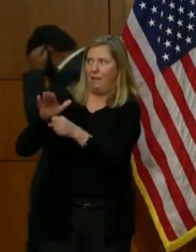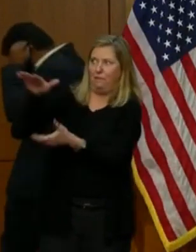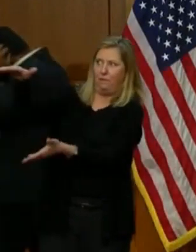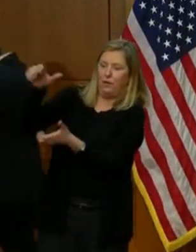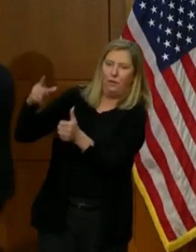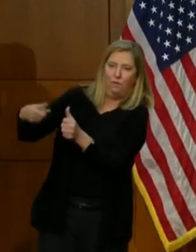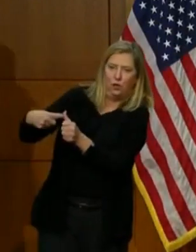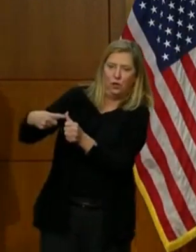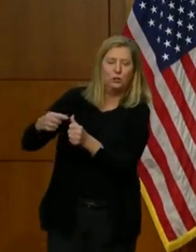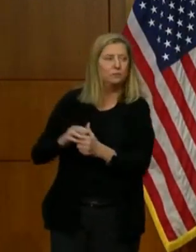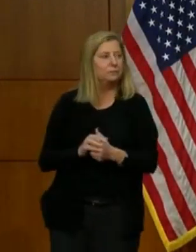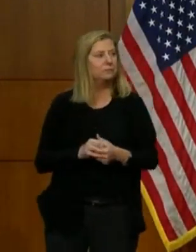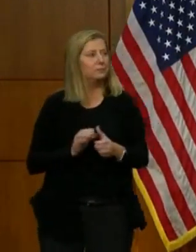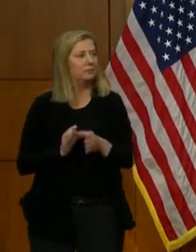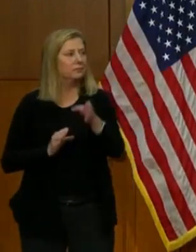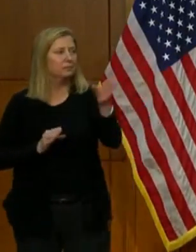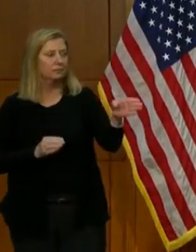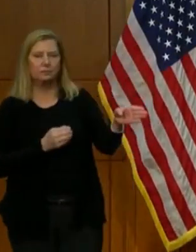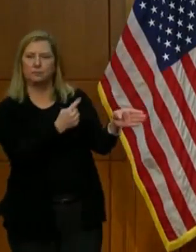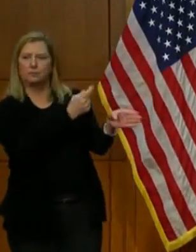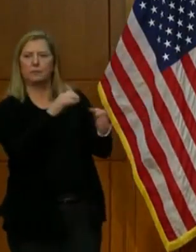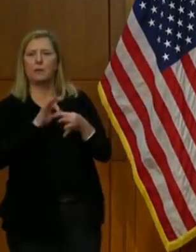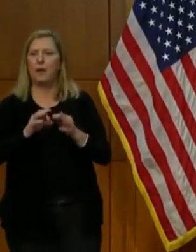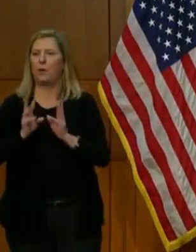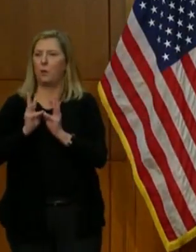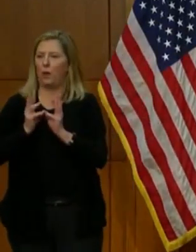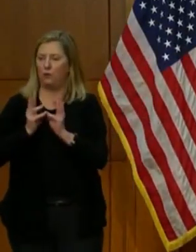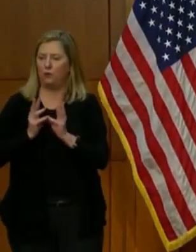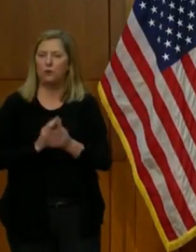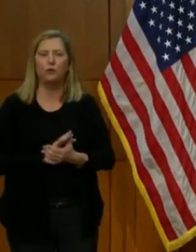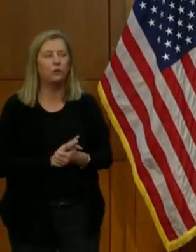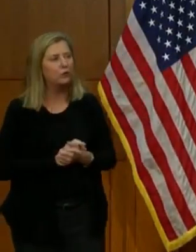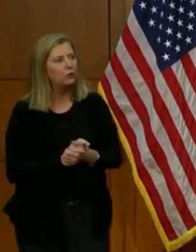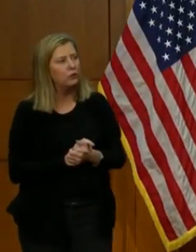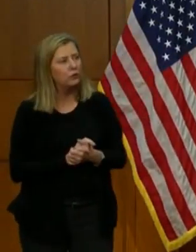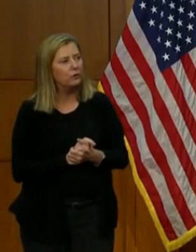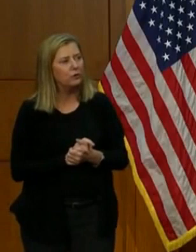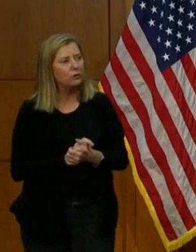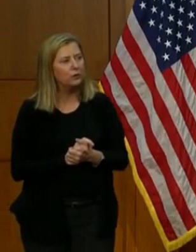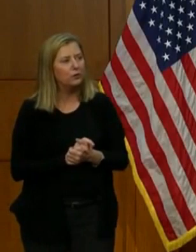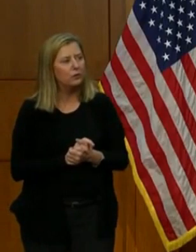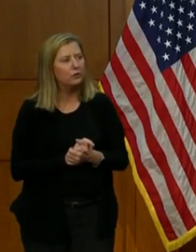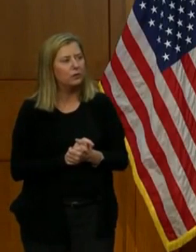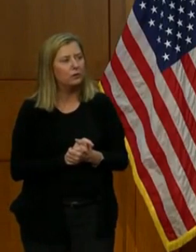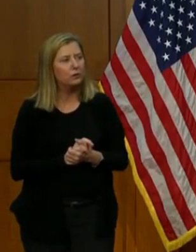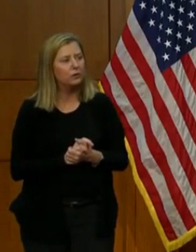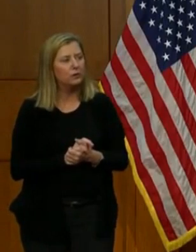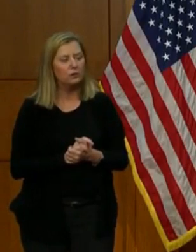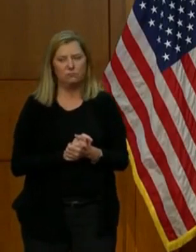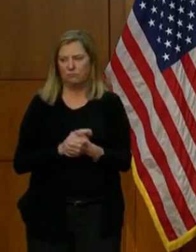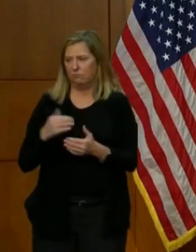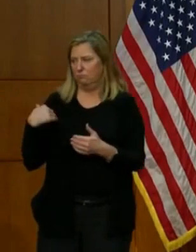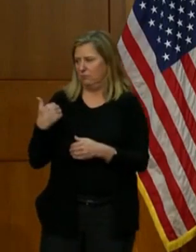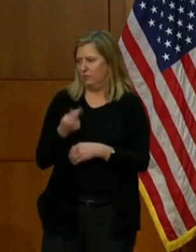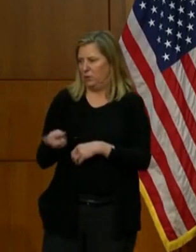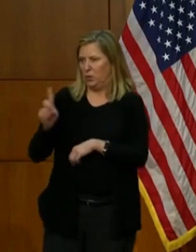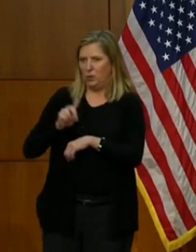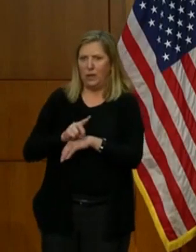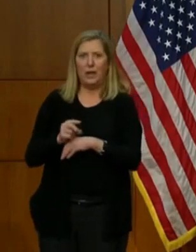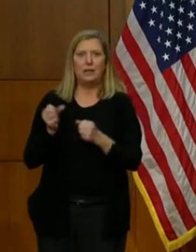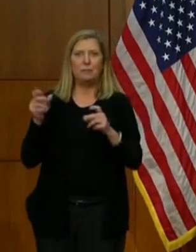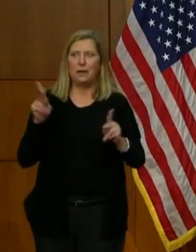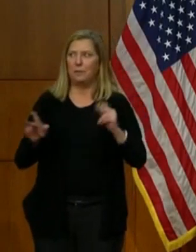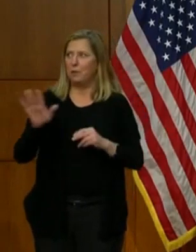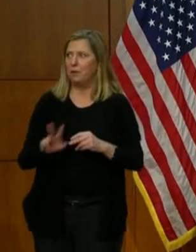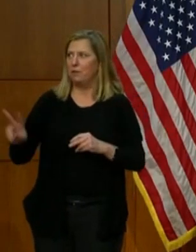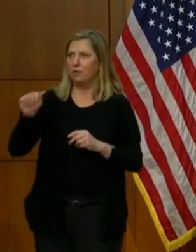I have a weather question. As thousands of Virginians have been, without power for several days now, they've been